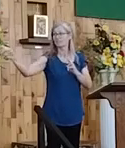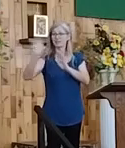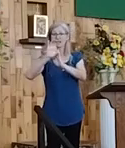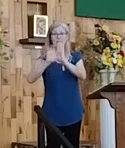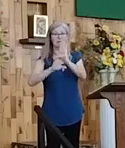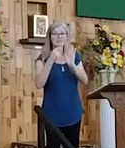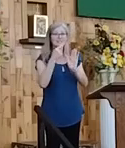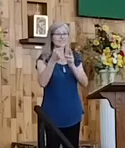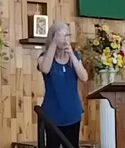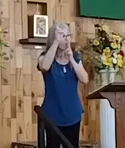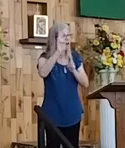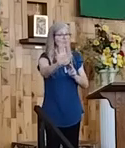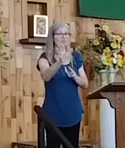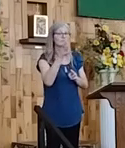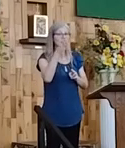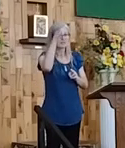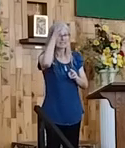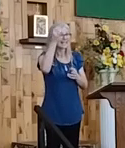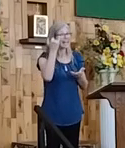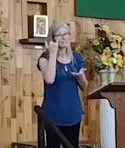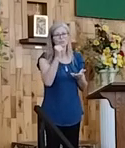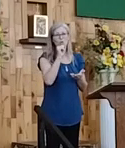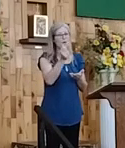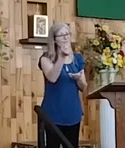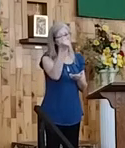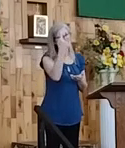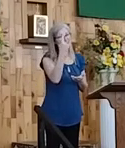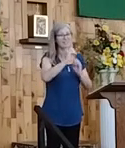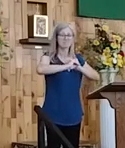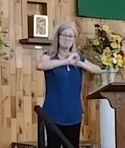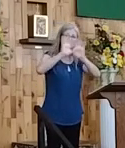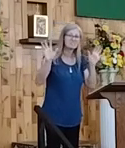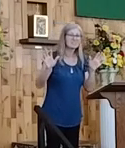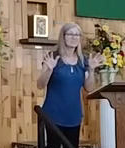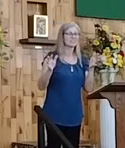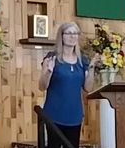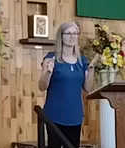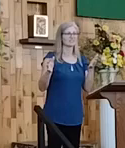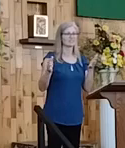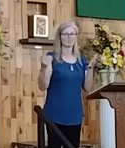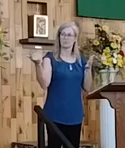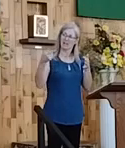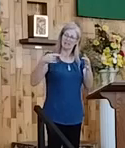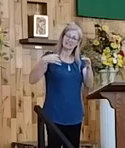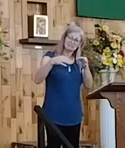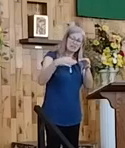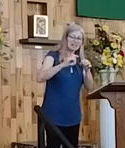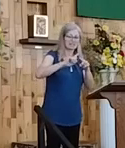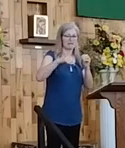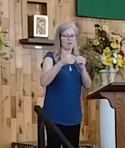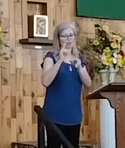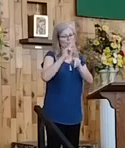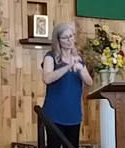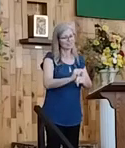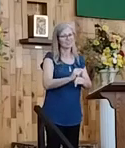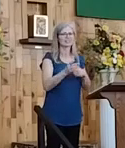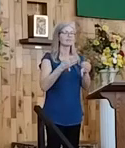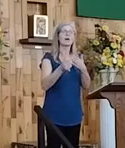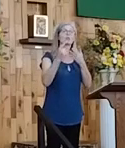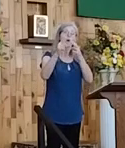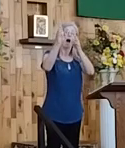commandment. And even if you don't quite understand what they're telling you about traditions, you honor